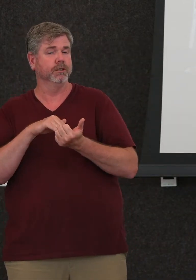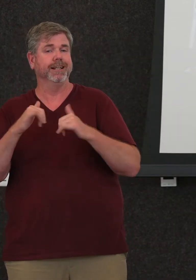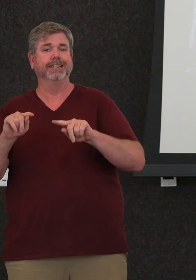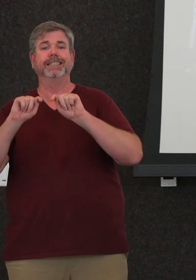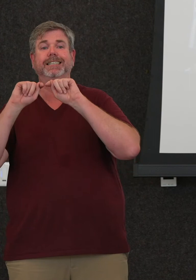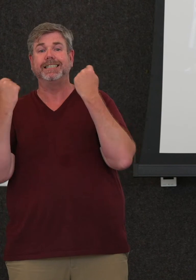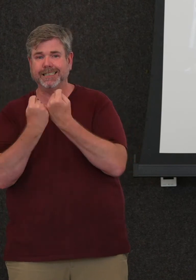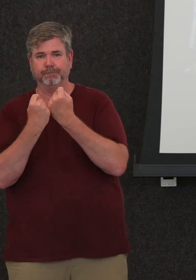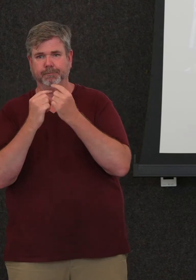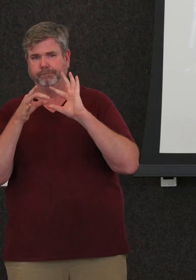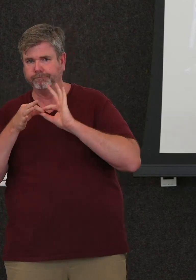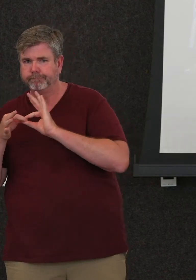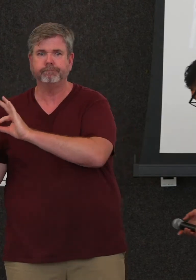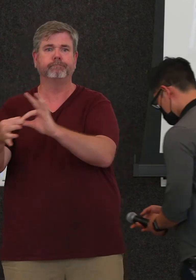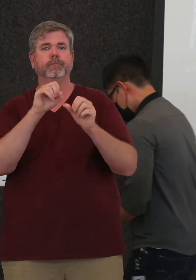and